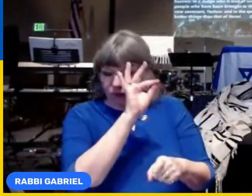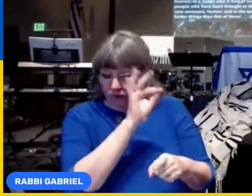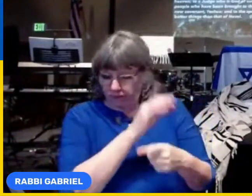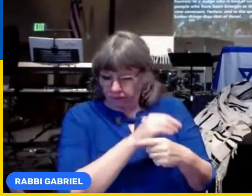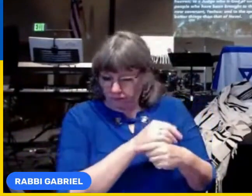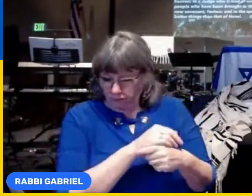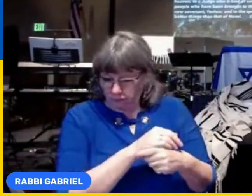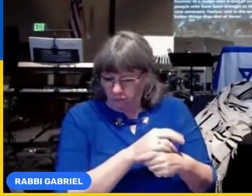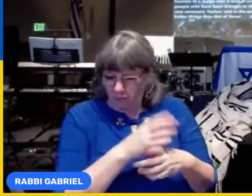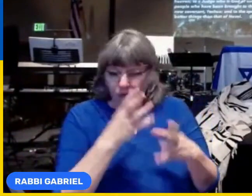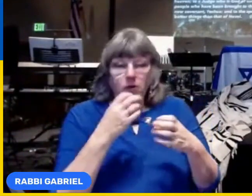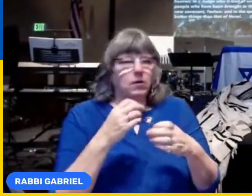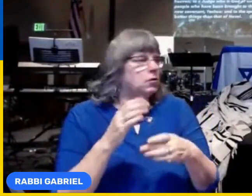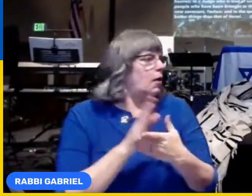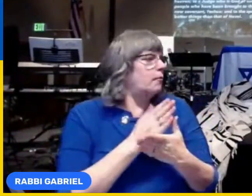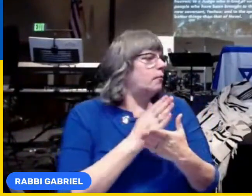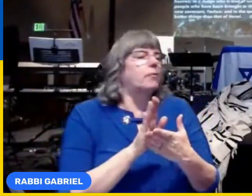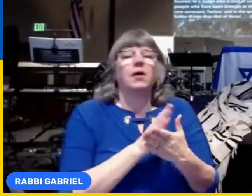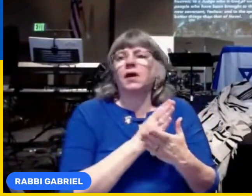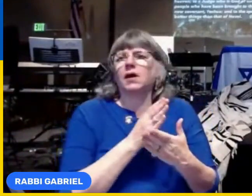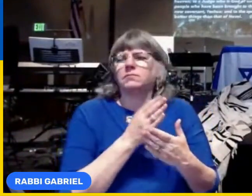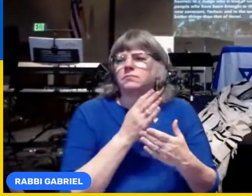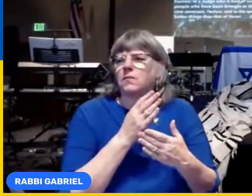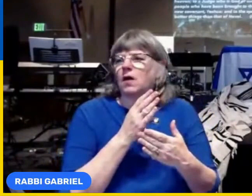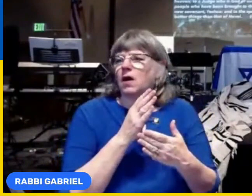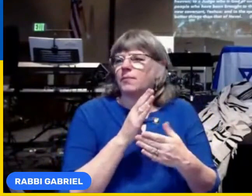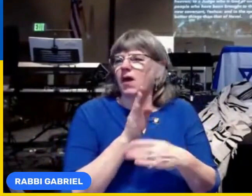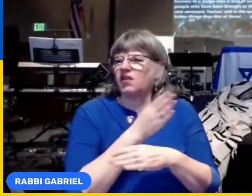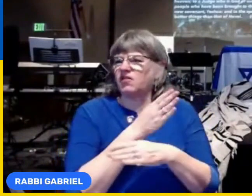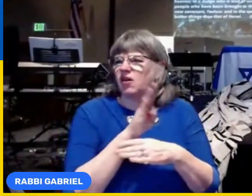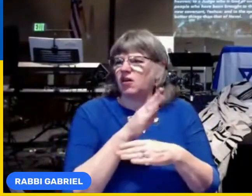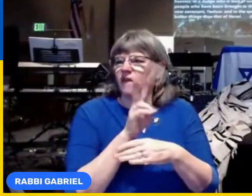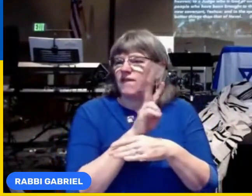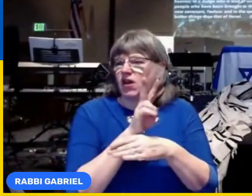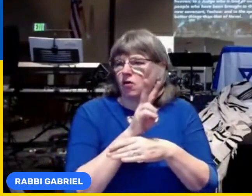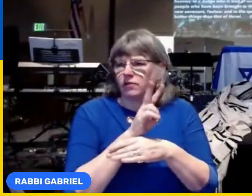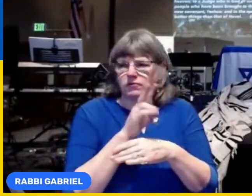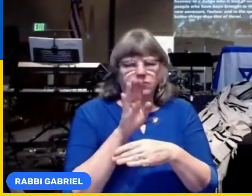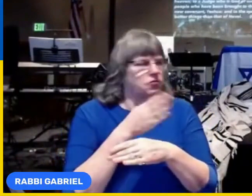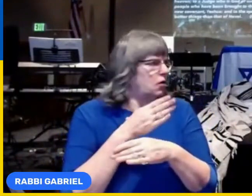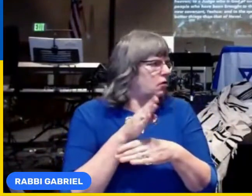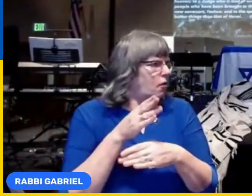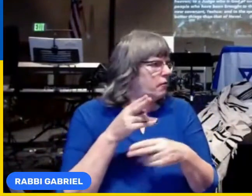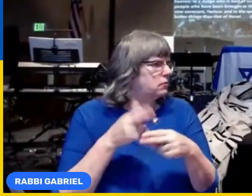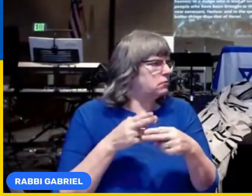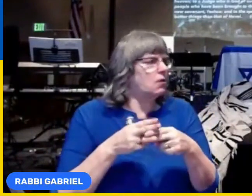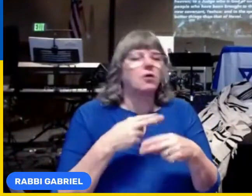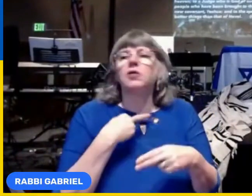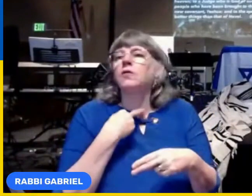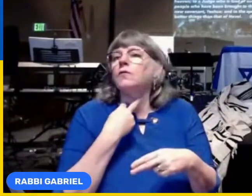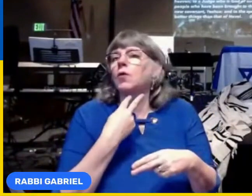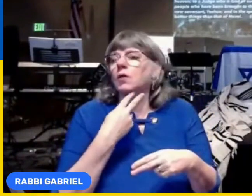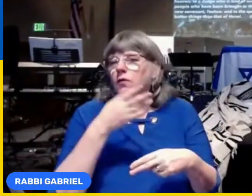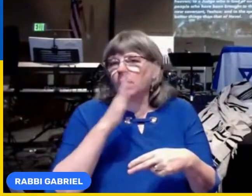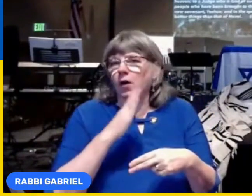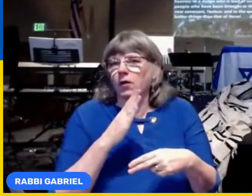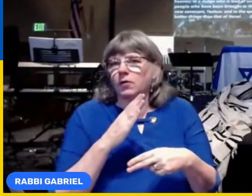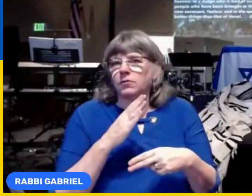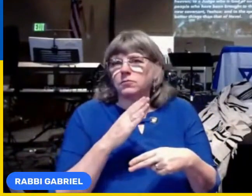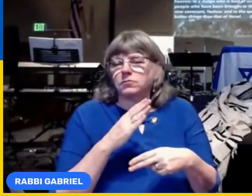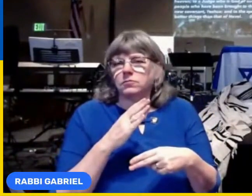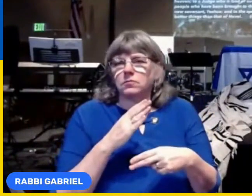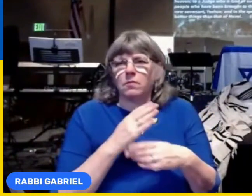I like to play a video of a song called The Voice of God.